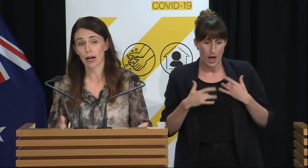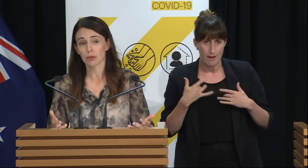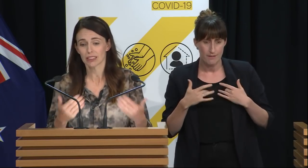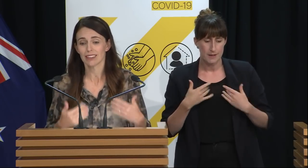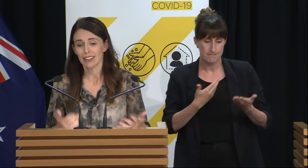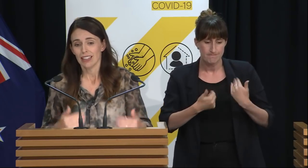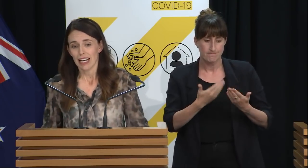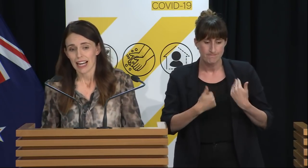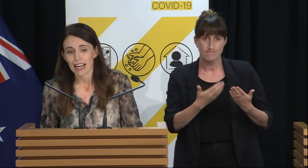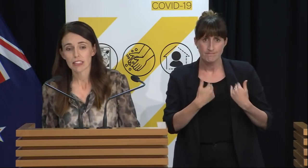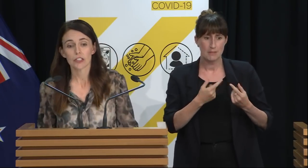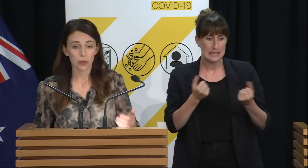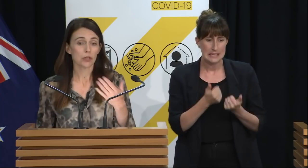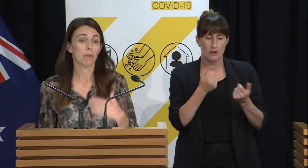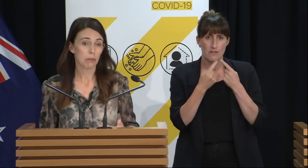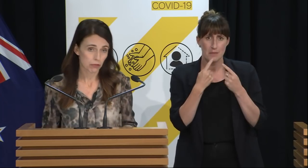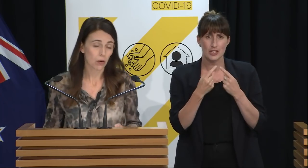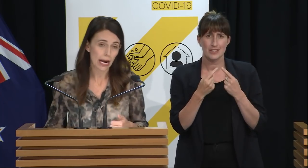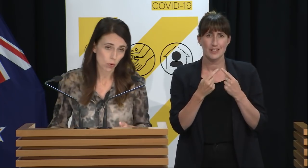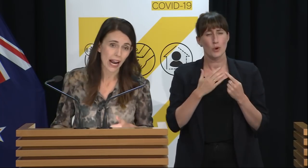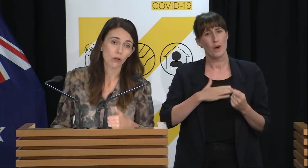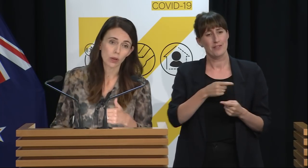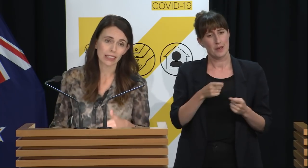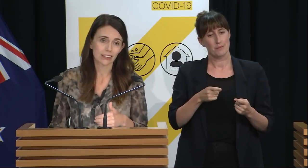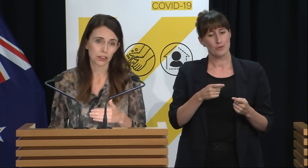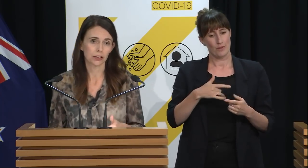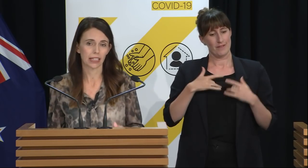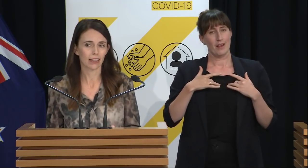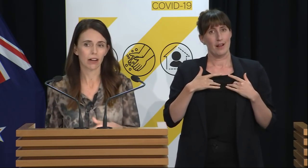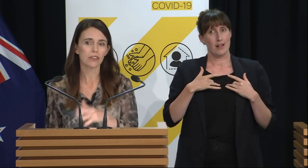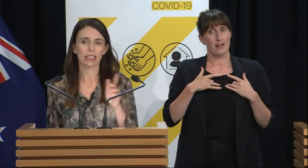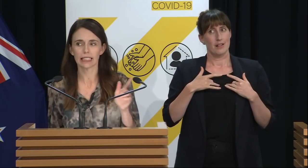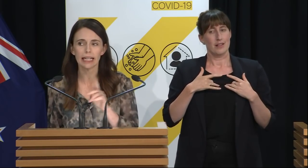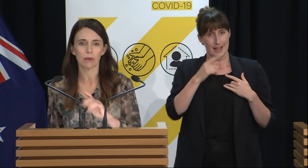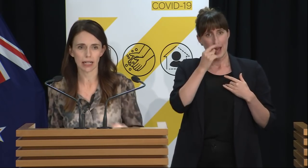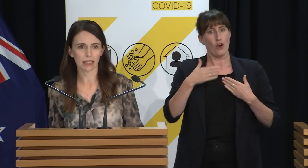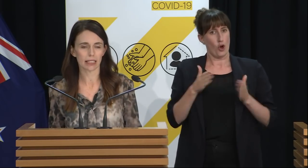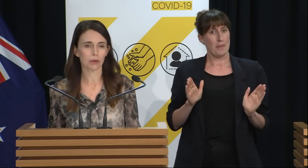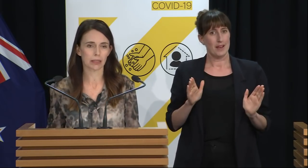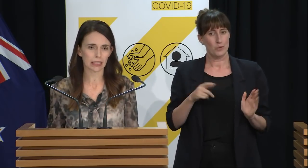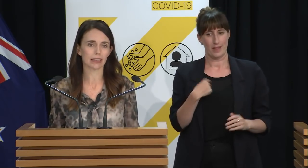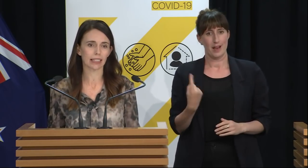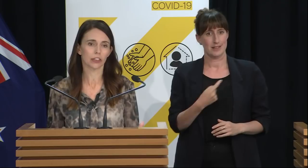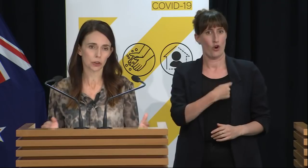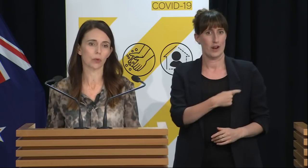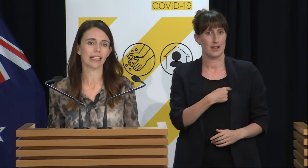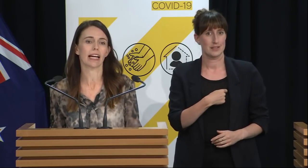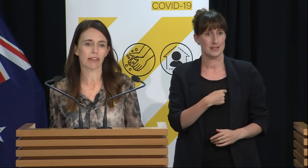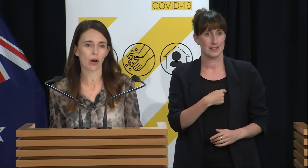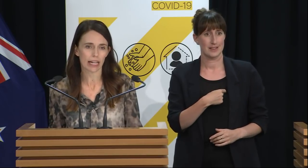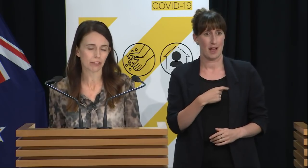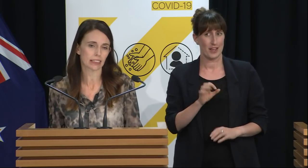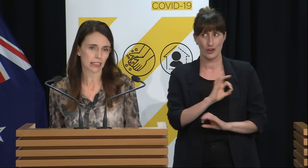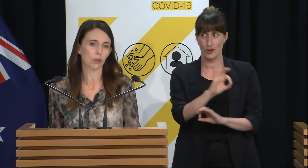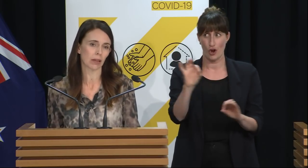important, that we're able to have a situation where people feel able and willing to do that. I don't think there's anyone out there that would particularly enjoy